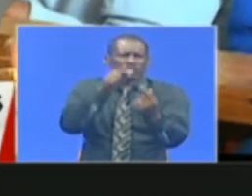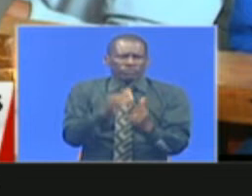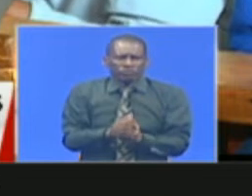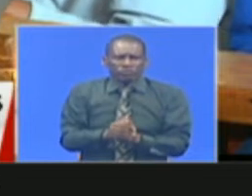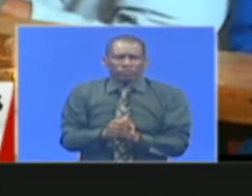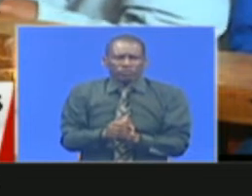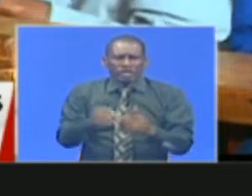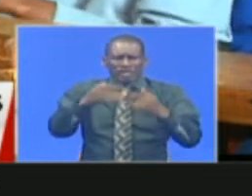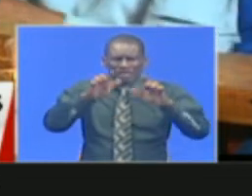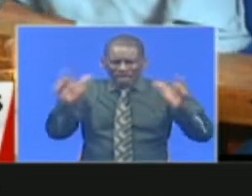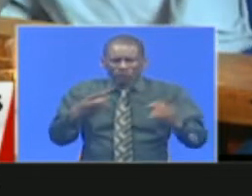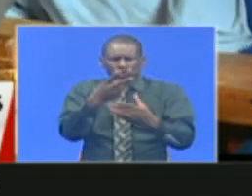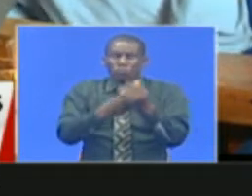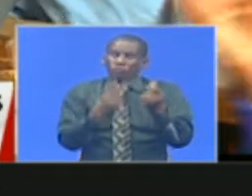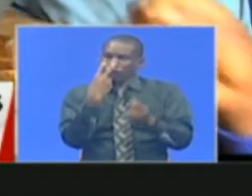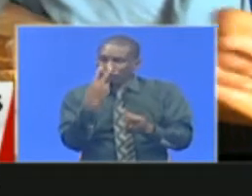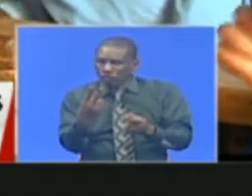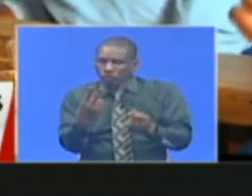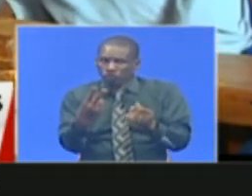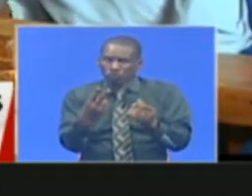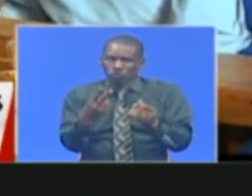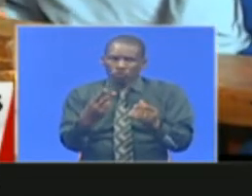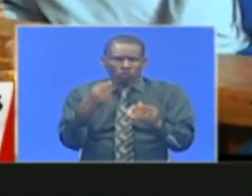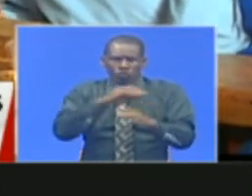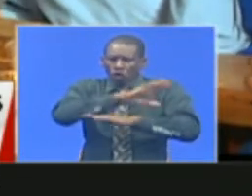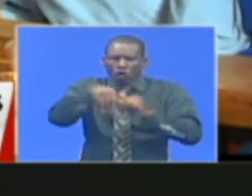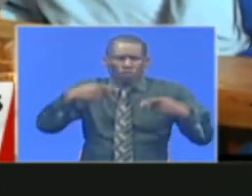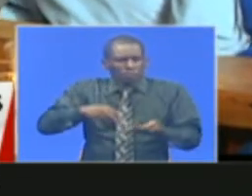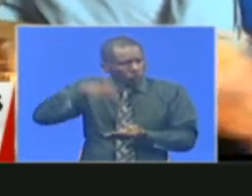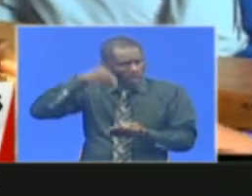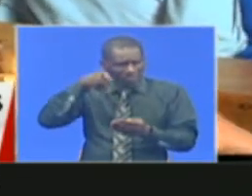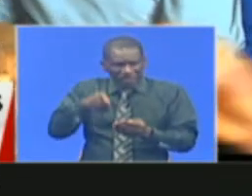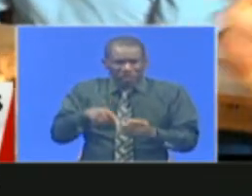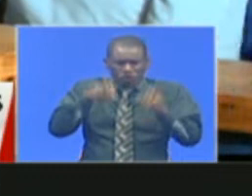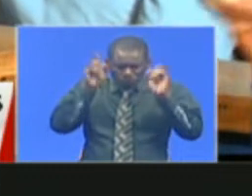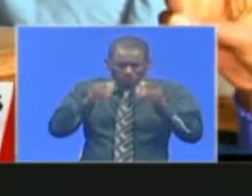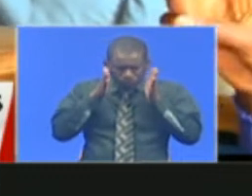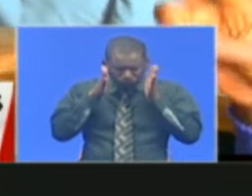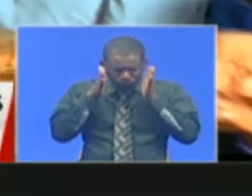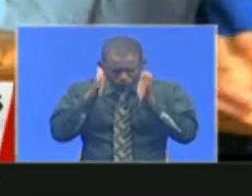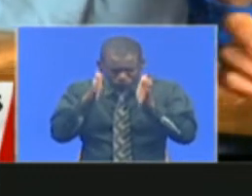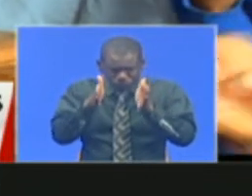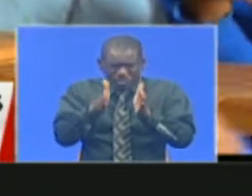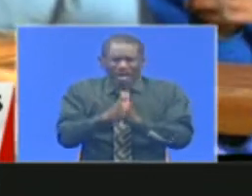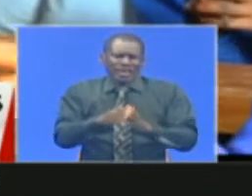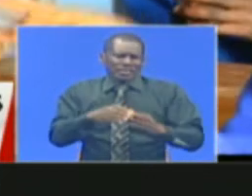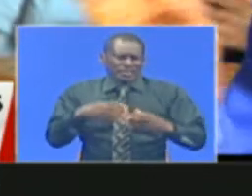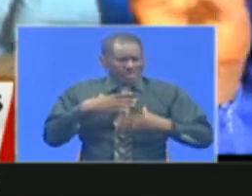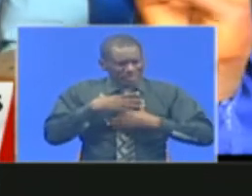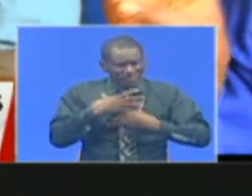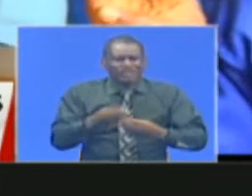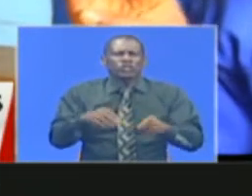Sign language is both visual and gestural. For anyone to learn it, one has to be attentive and passionate at the same